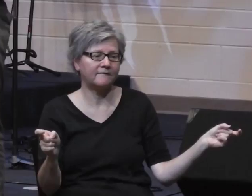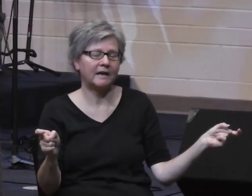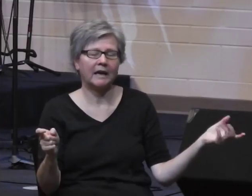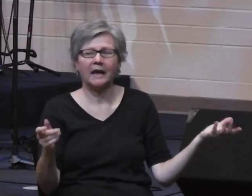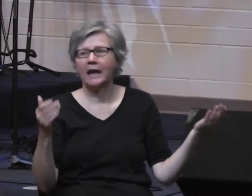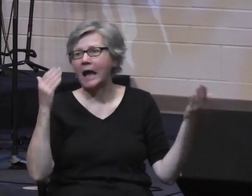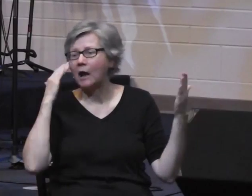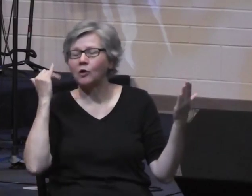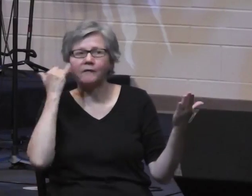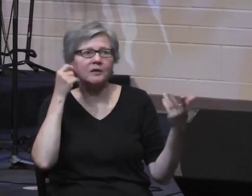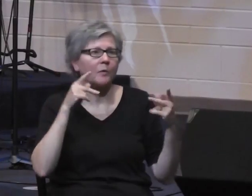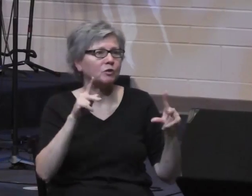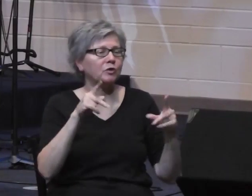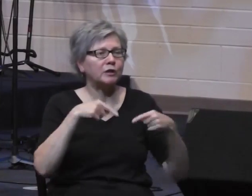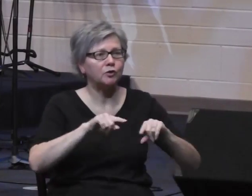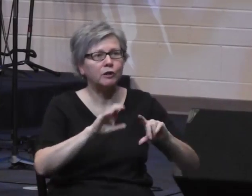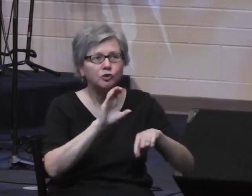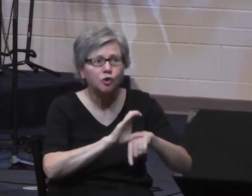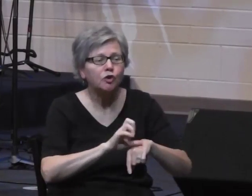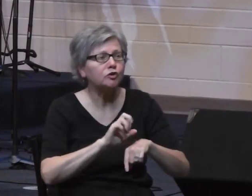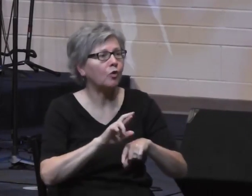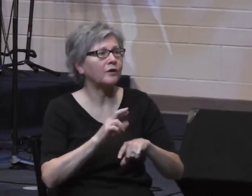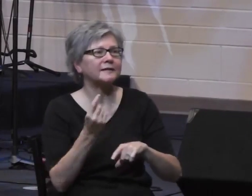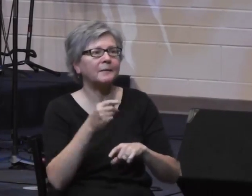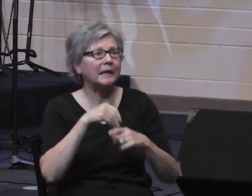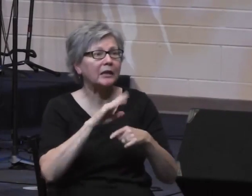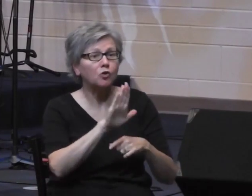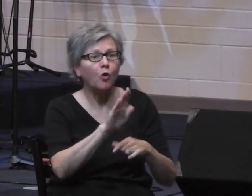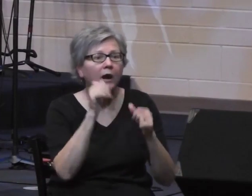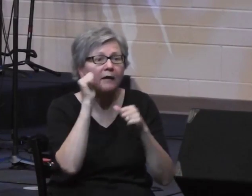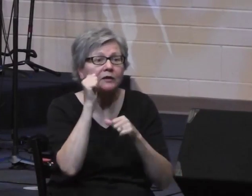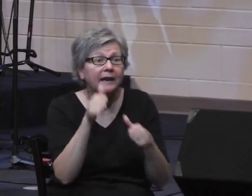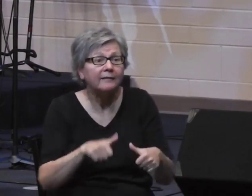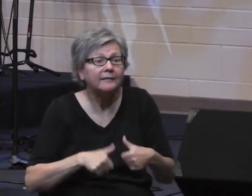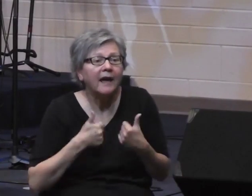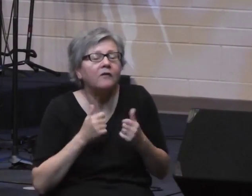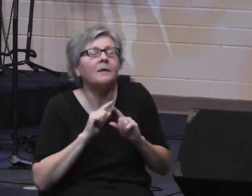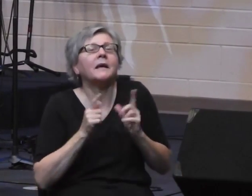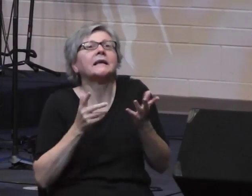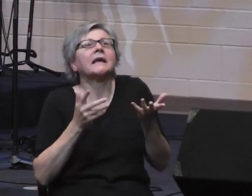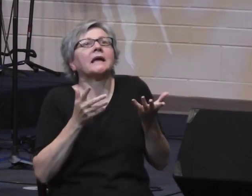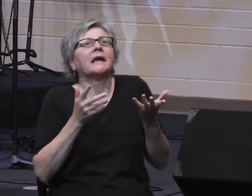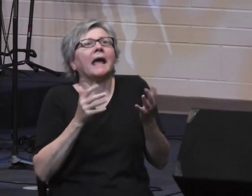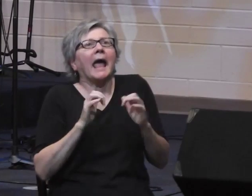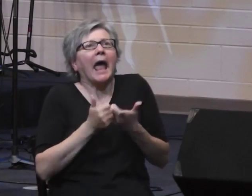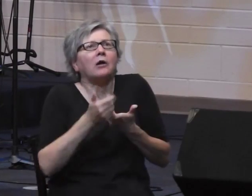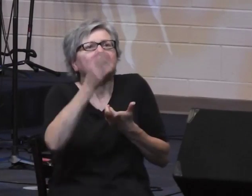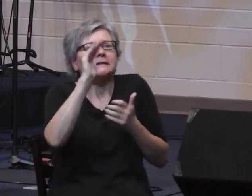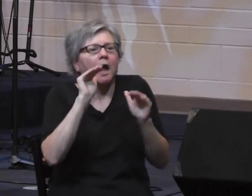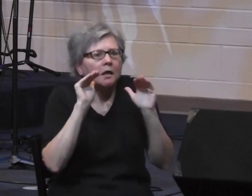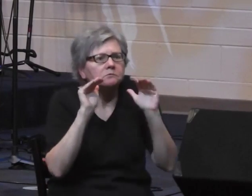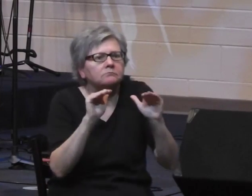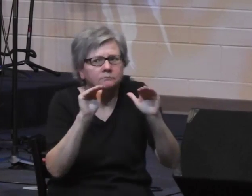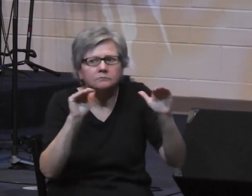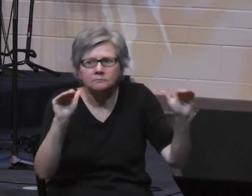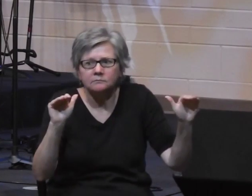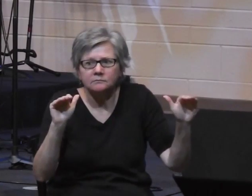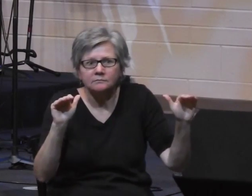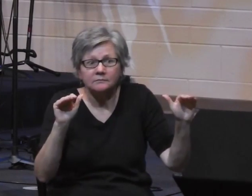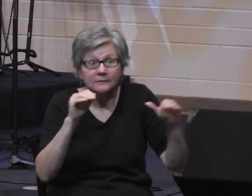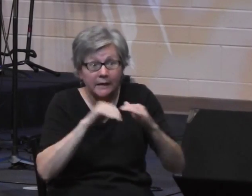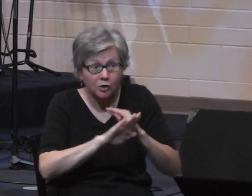at church. I don't know if it's something in your everyday life, but how is God prompting you with the life you've been given to